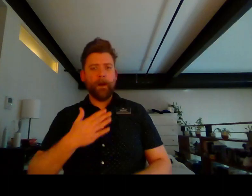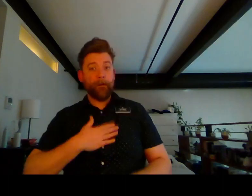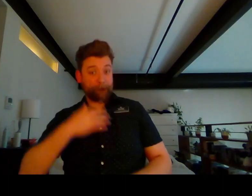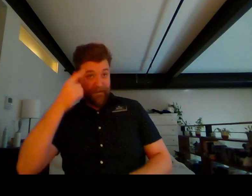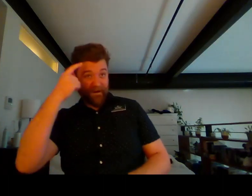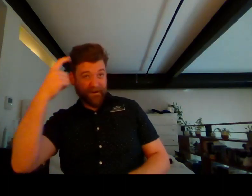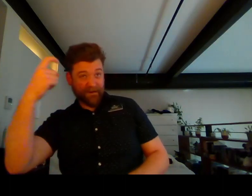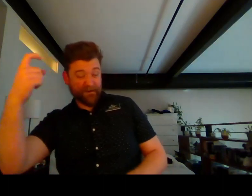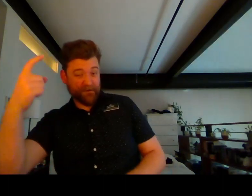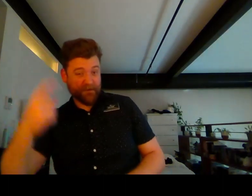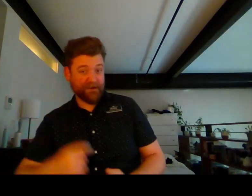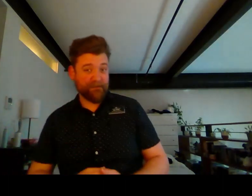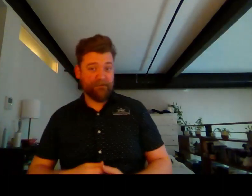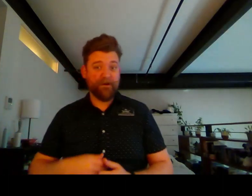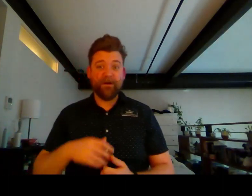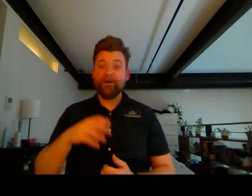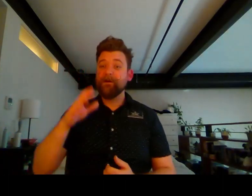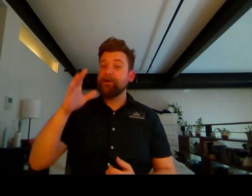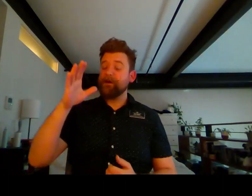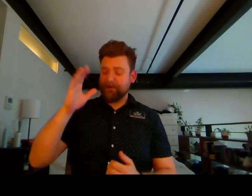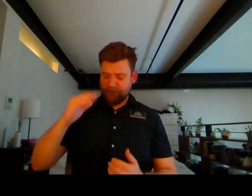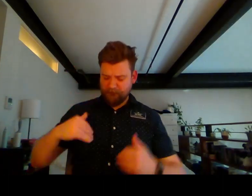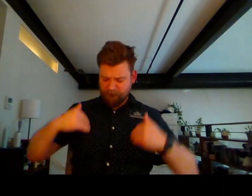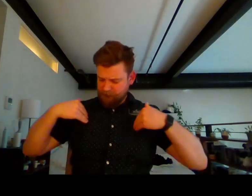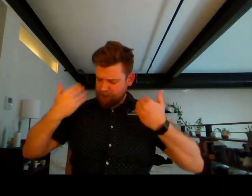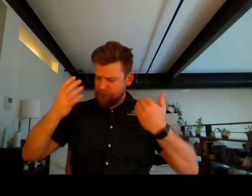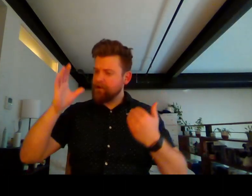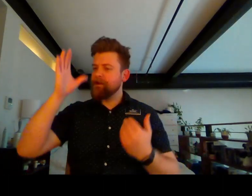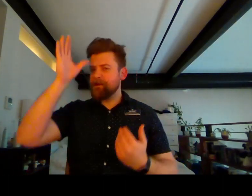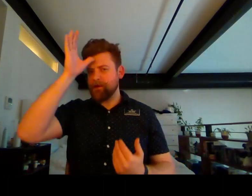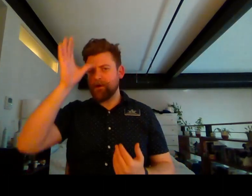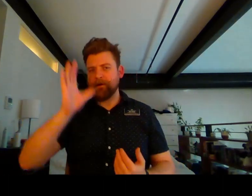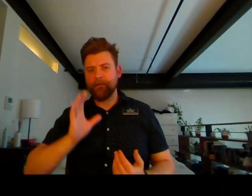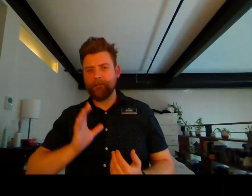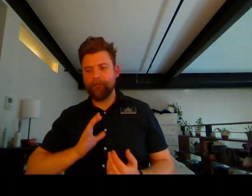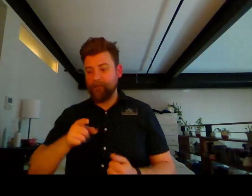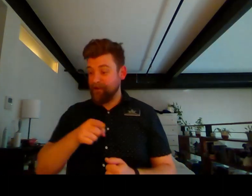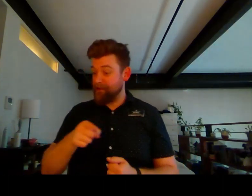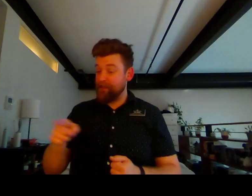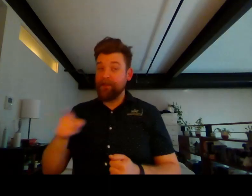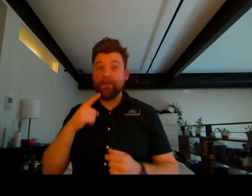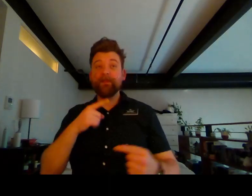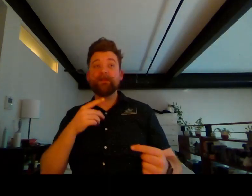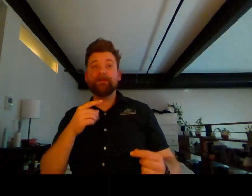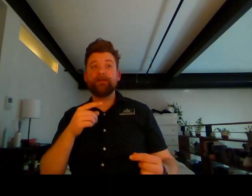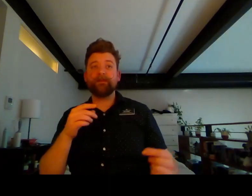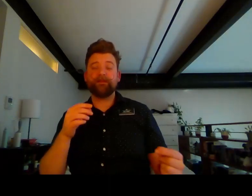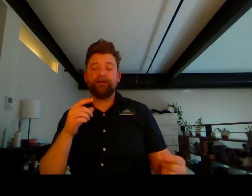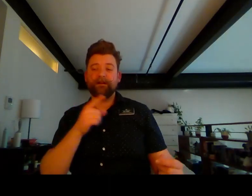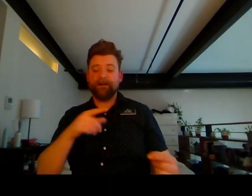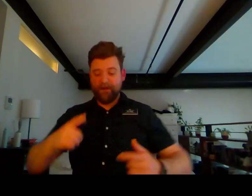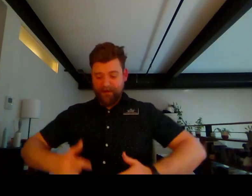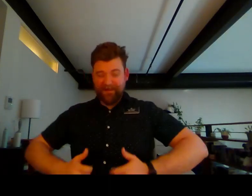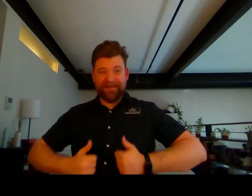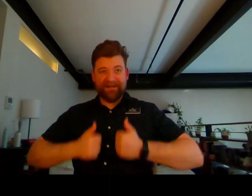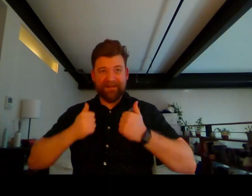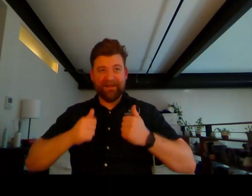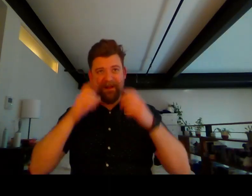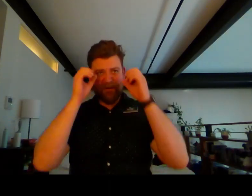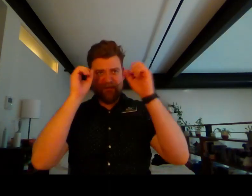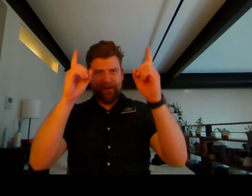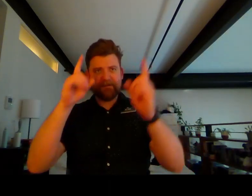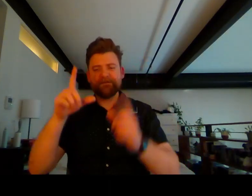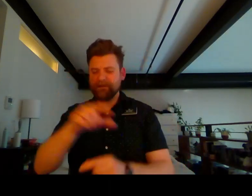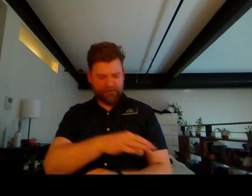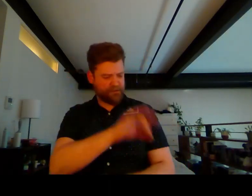crime and more young men choosing a major in college. I have a dream that one day there would be less young men in jail